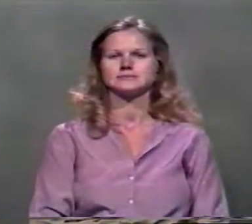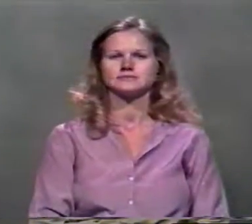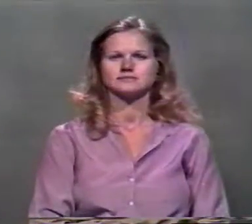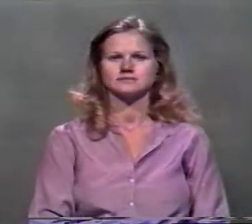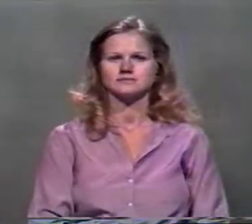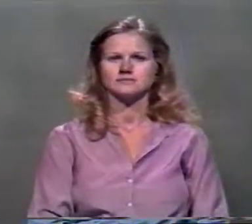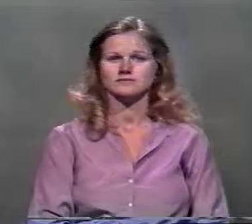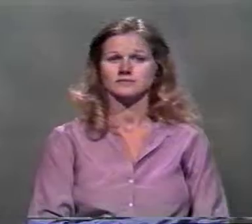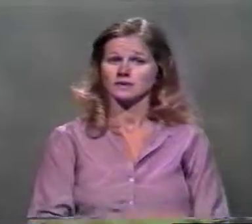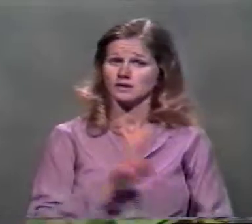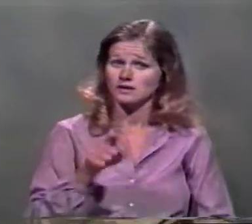need some help?